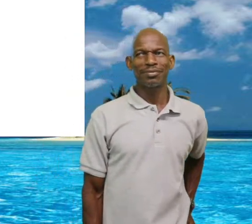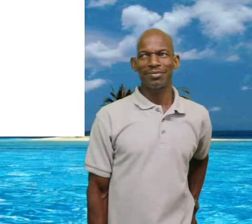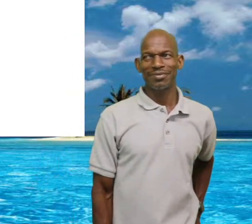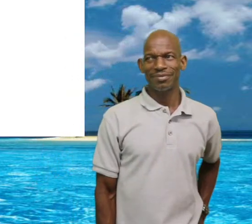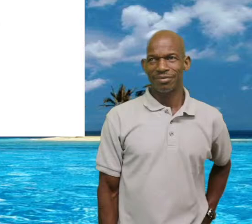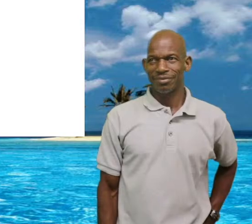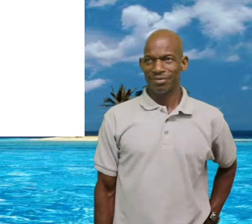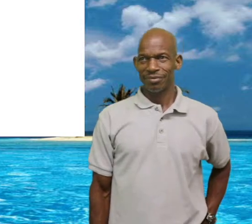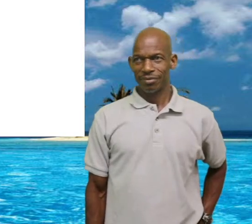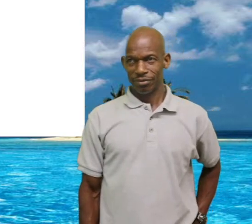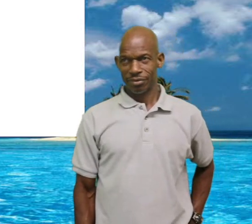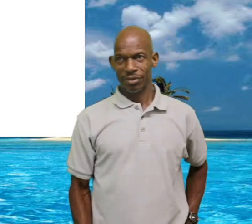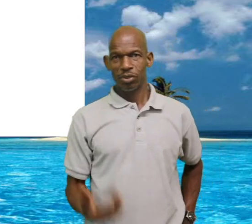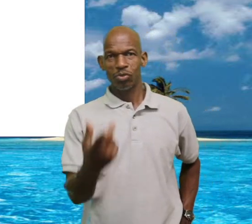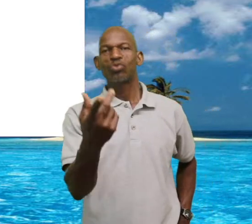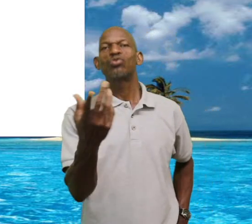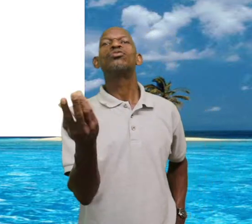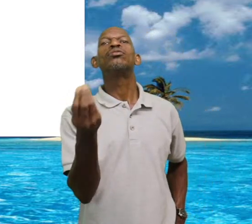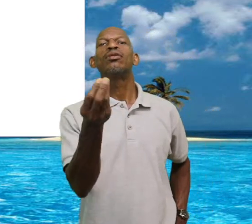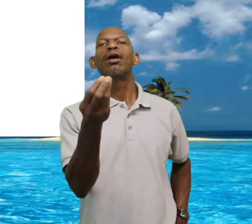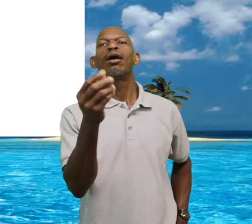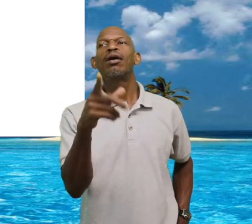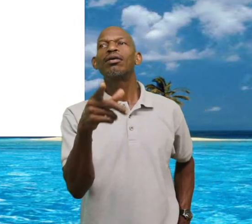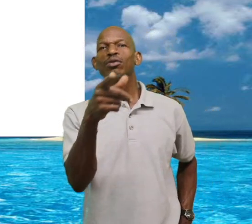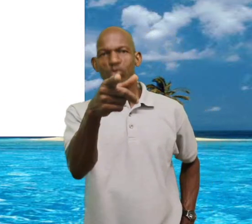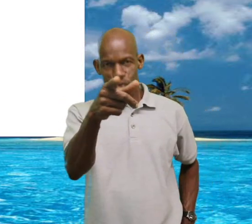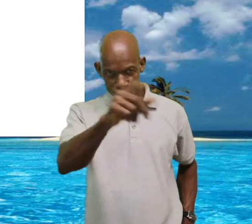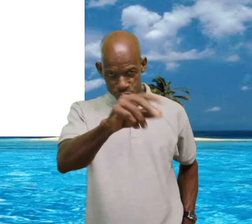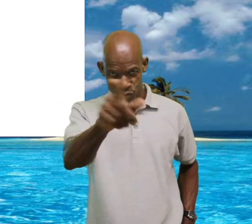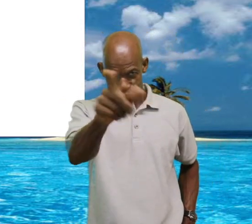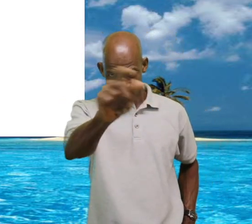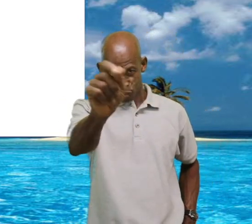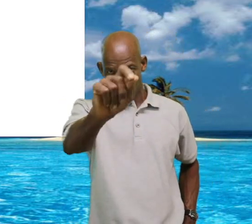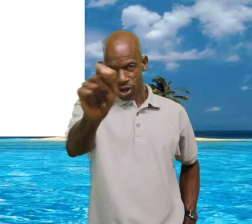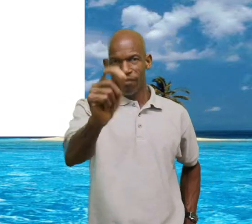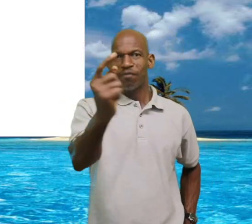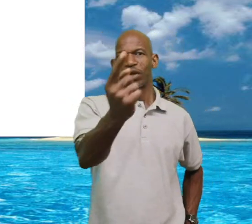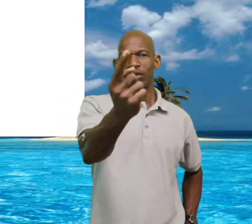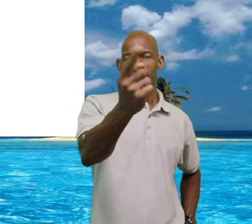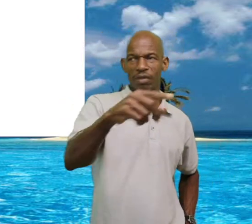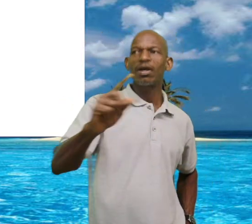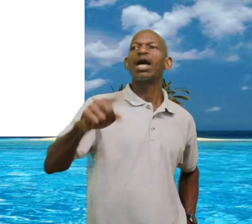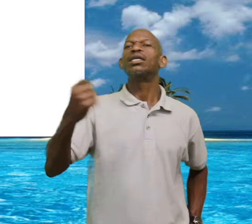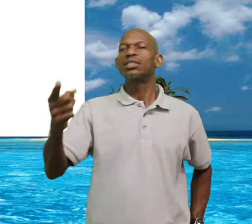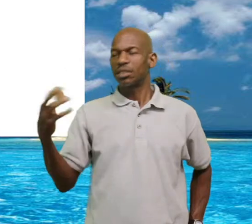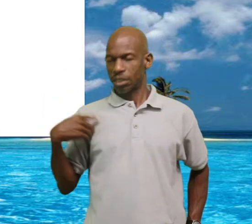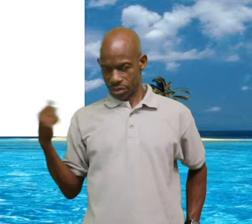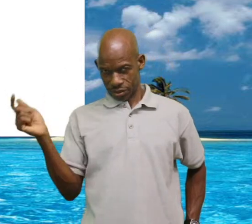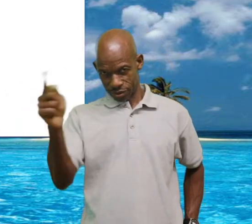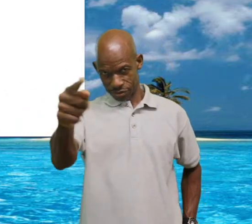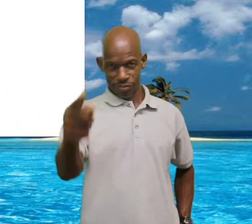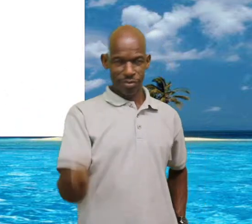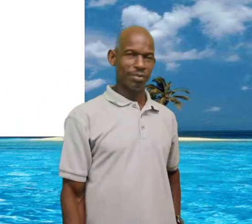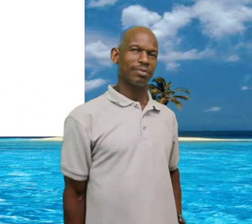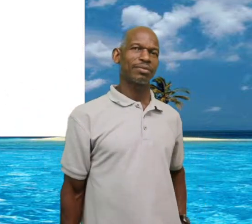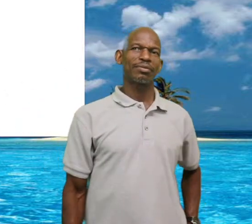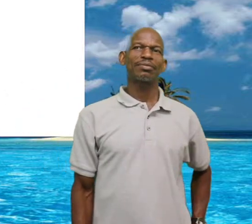All right, give me a write the sentence for me. Tell me what you're gonna put in, how you're gonna put it. All right, go ahead, Sabriki